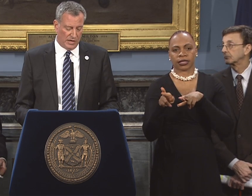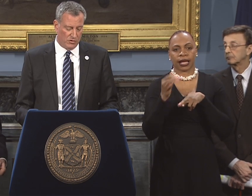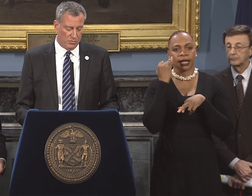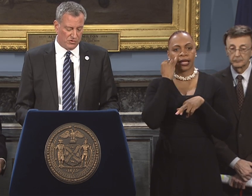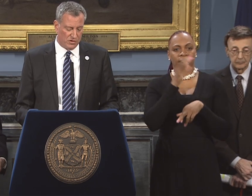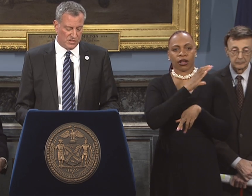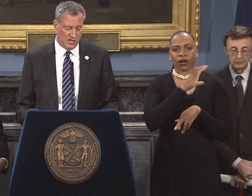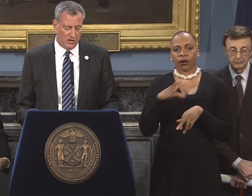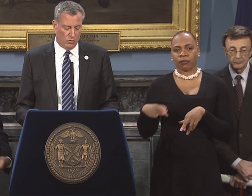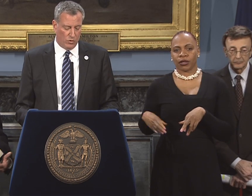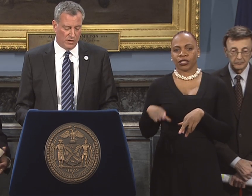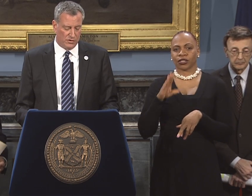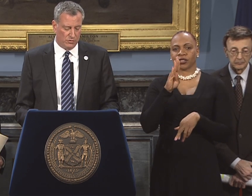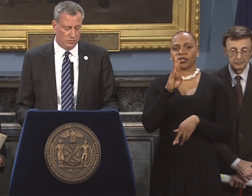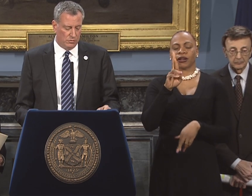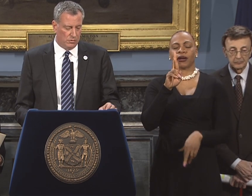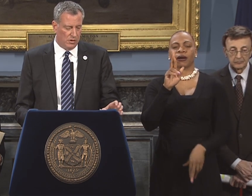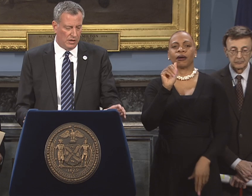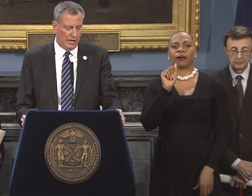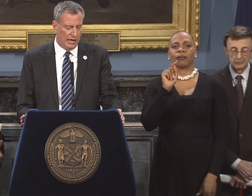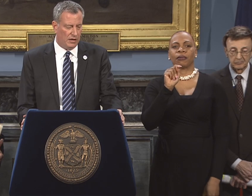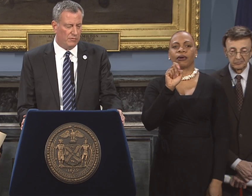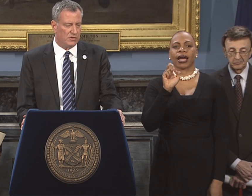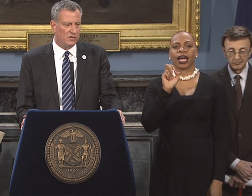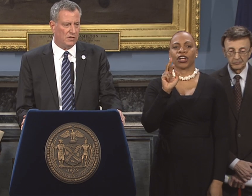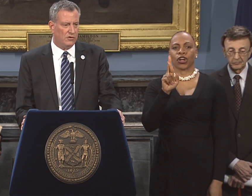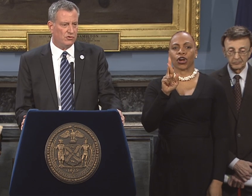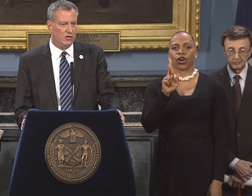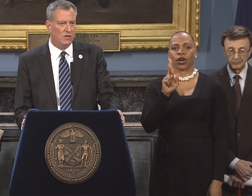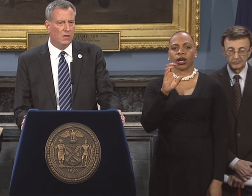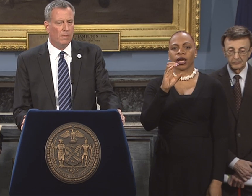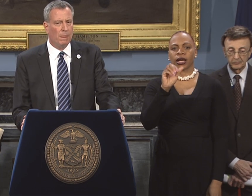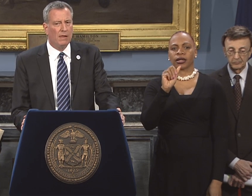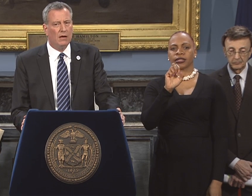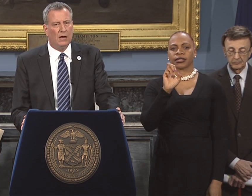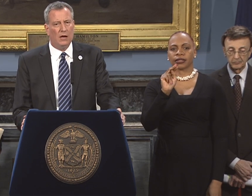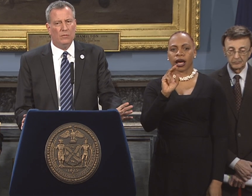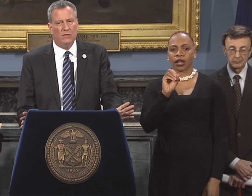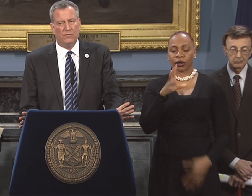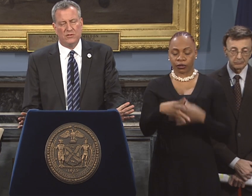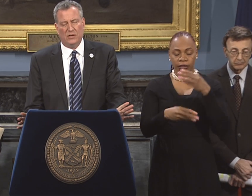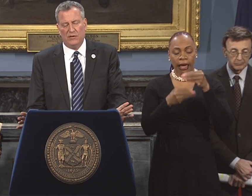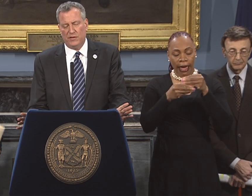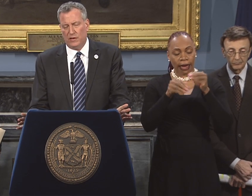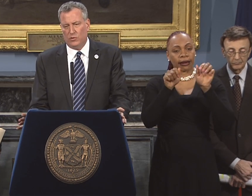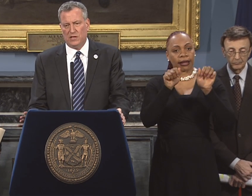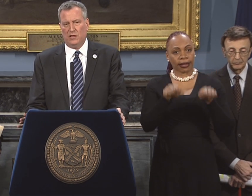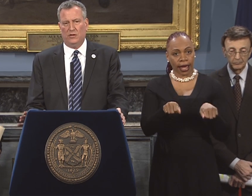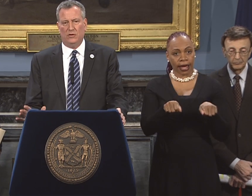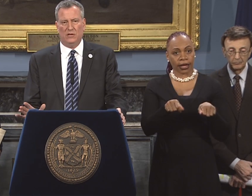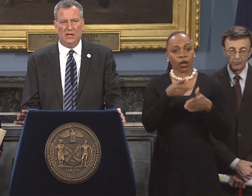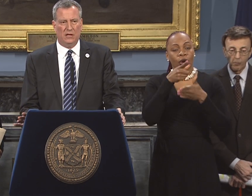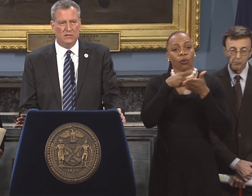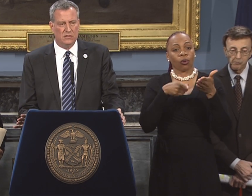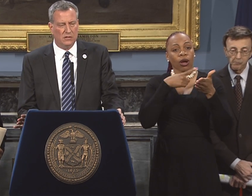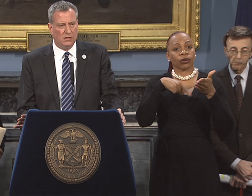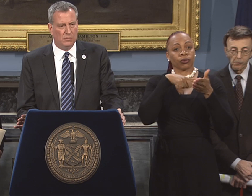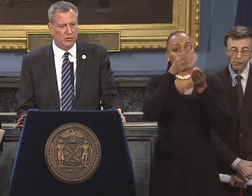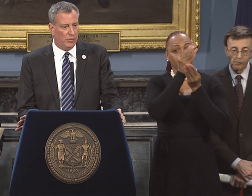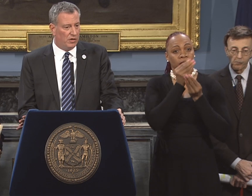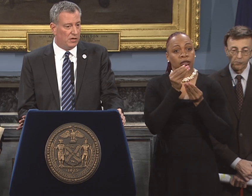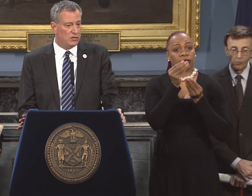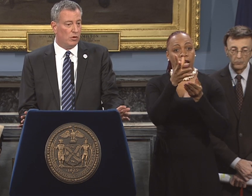Commissioner Bratton or Commissioner Cassano want to add, obviously they should. First of all, everything we're telling you here today